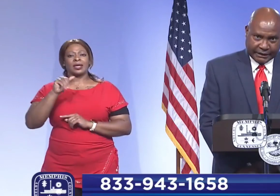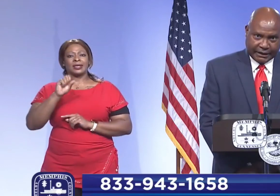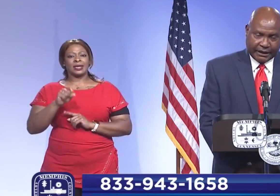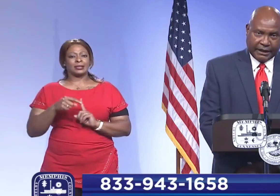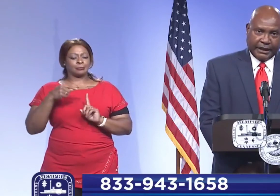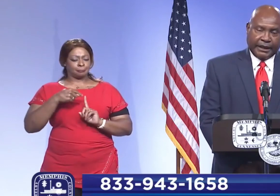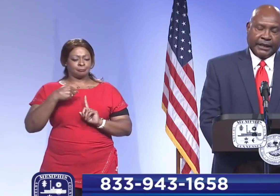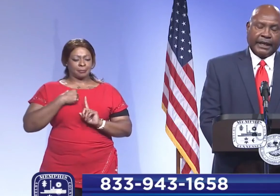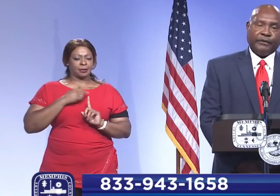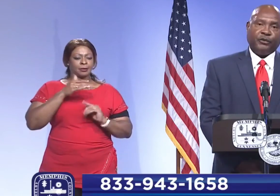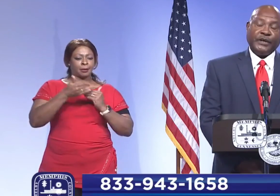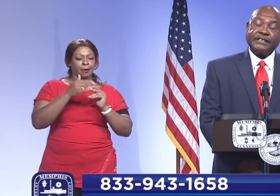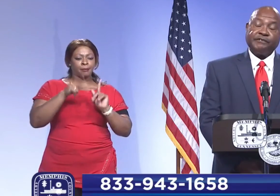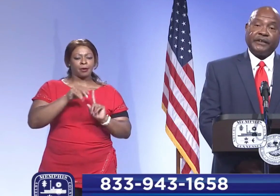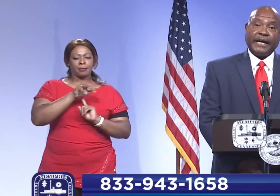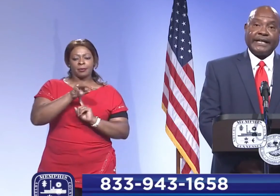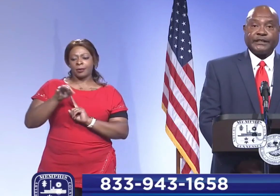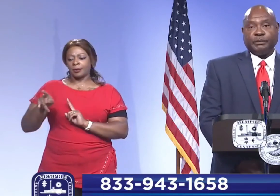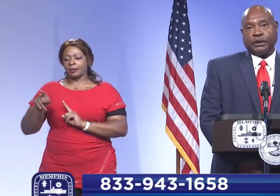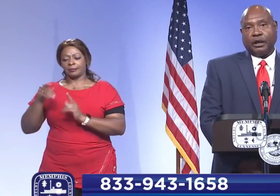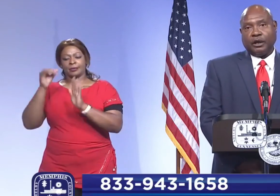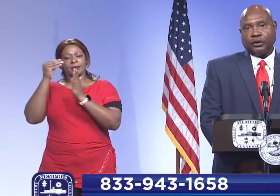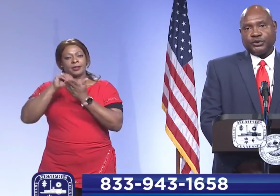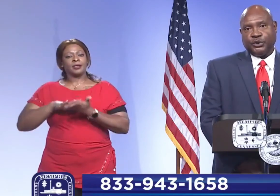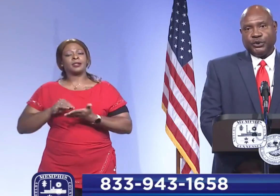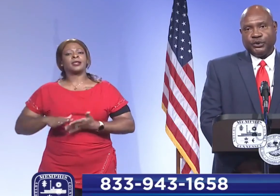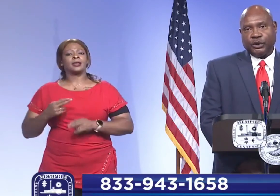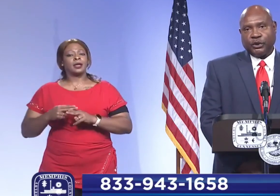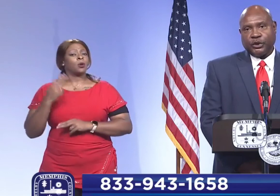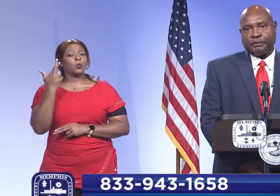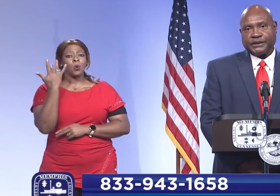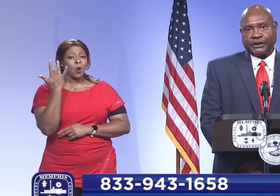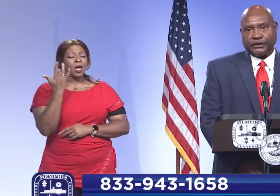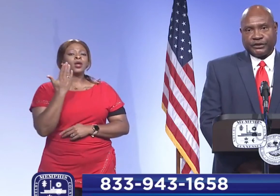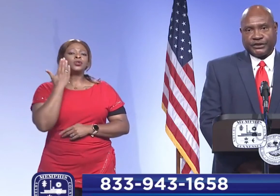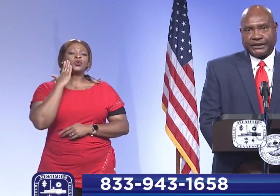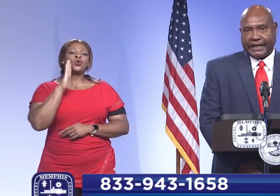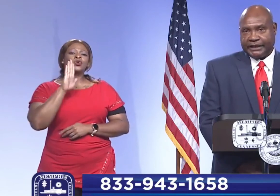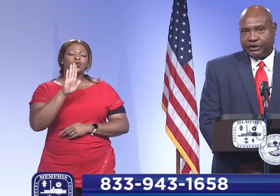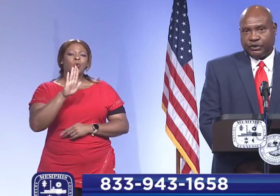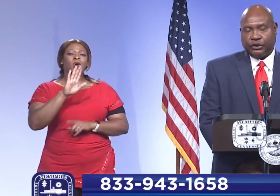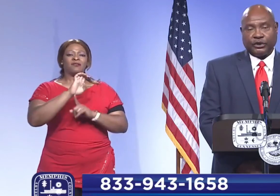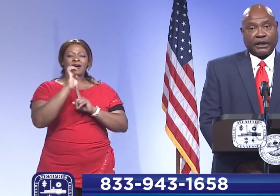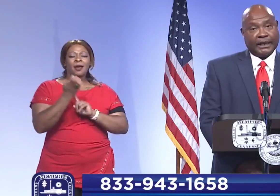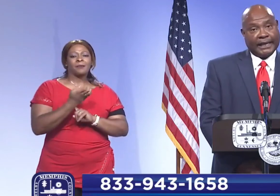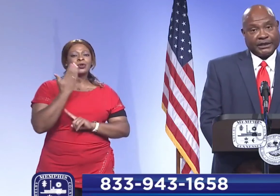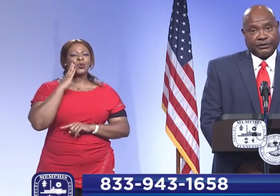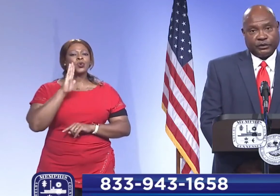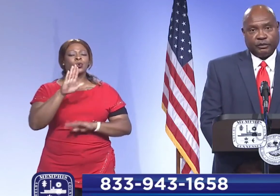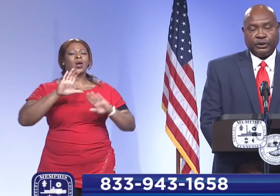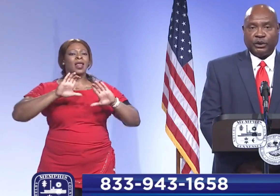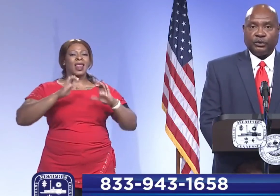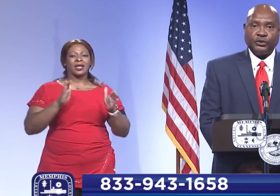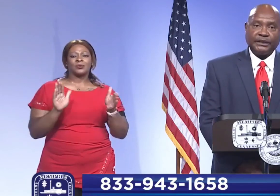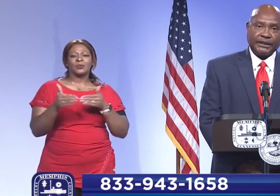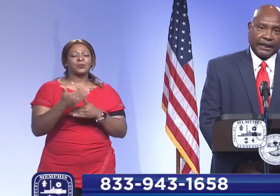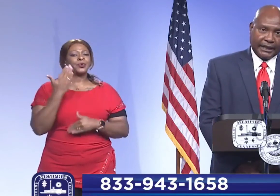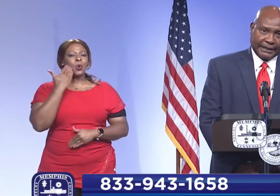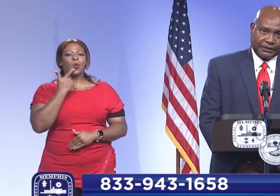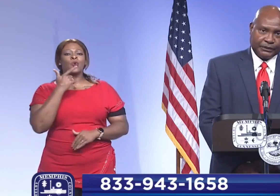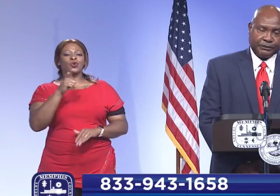case. And the reason for that is because you know your particular setting, you know your classroom, you know who's